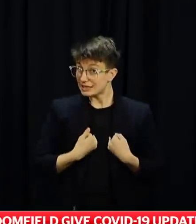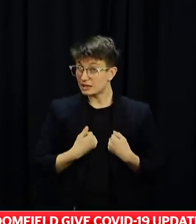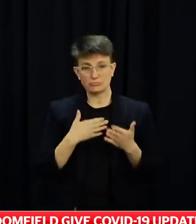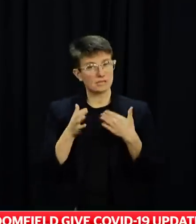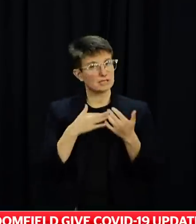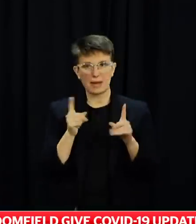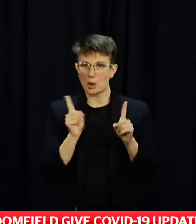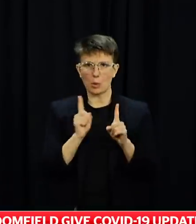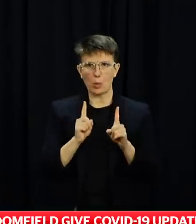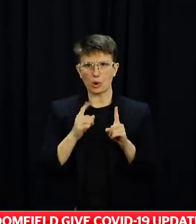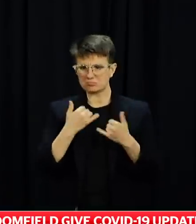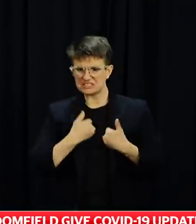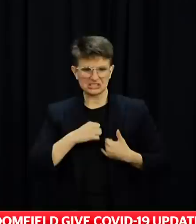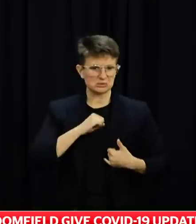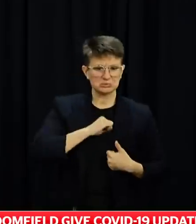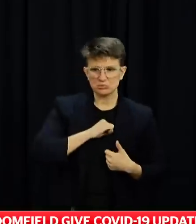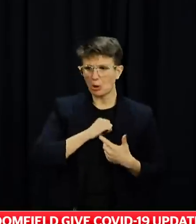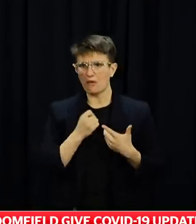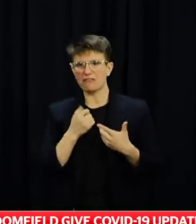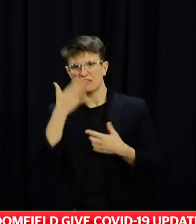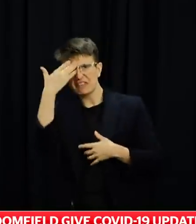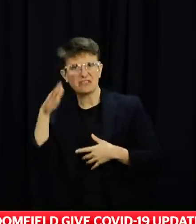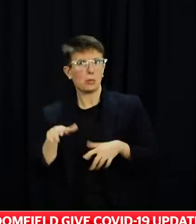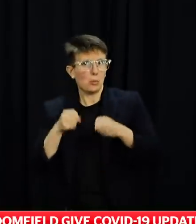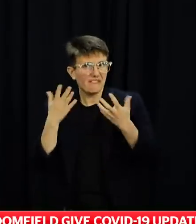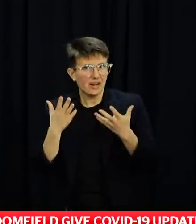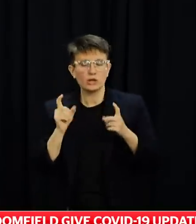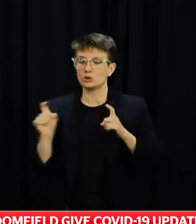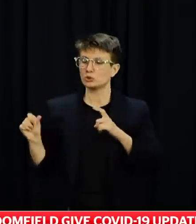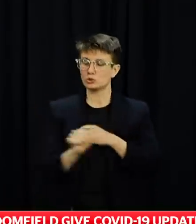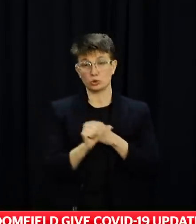be the advice for everyone across the country.